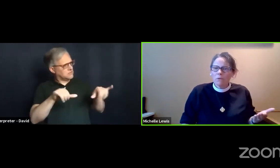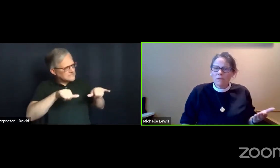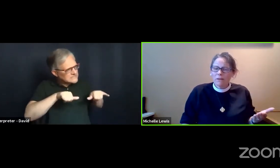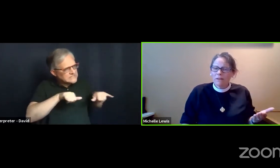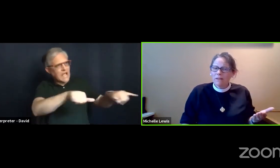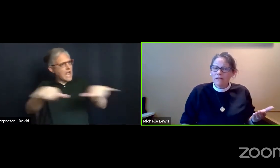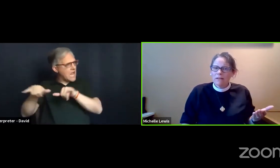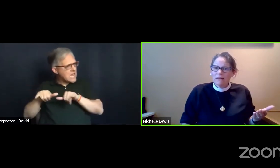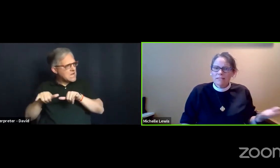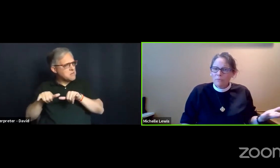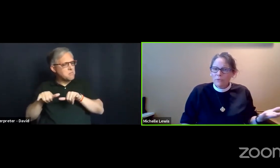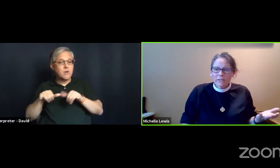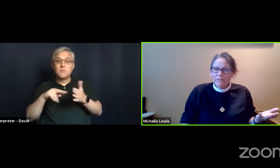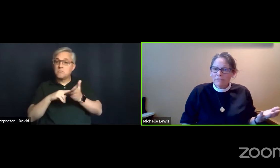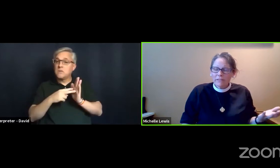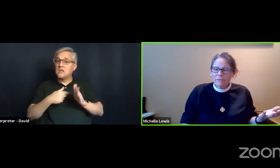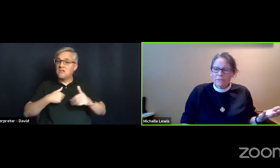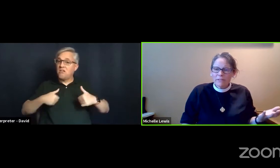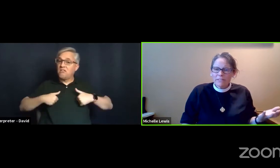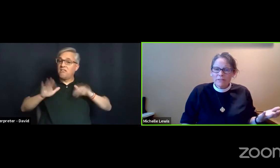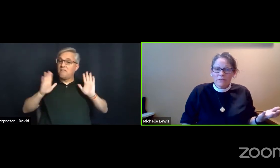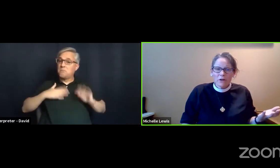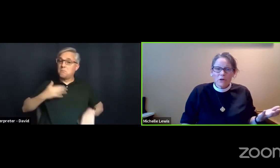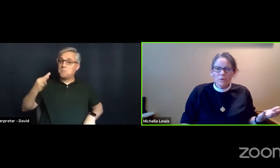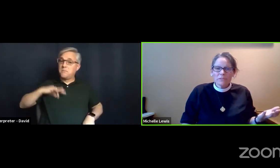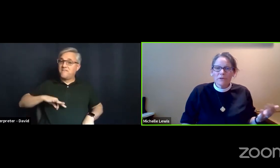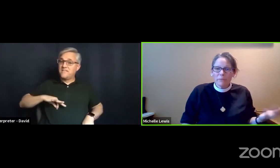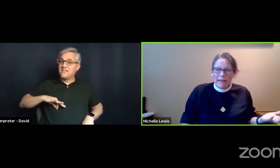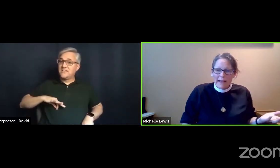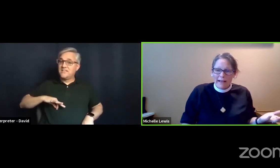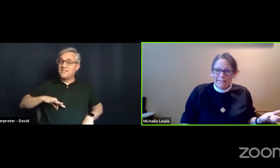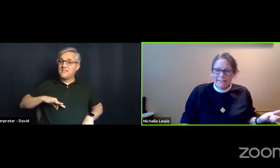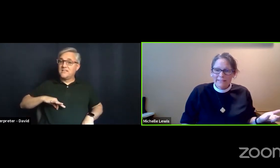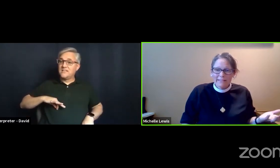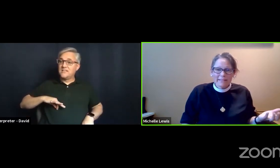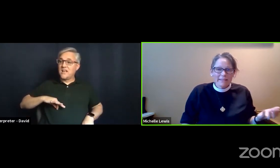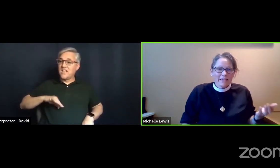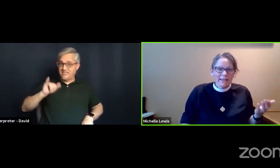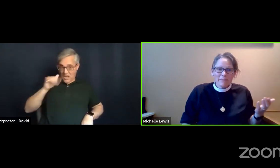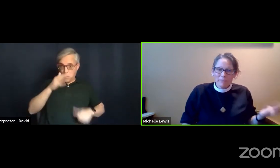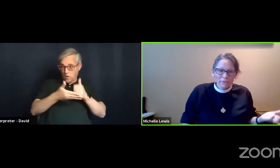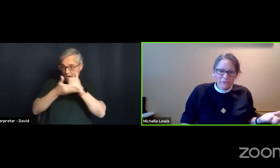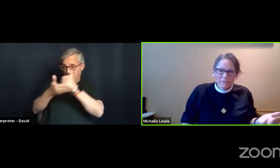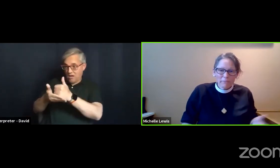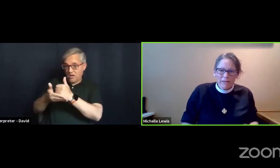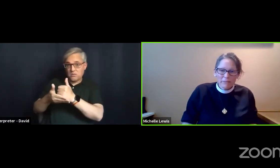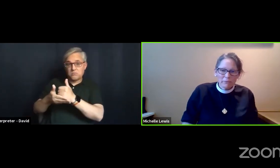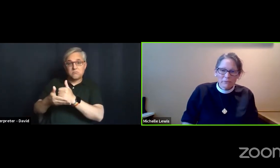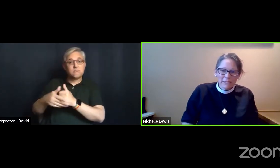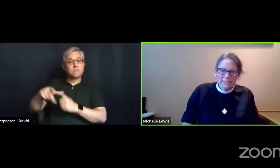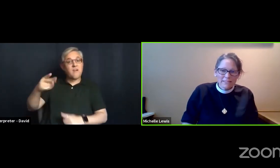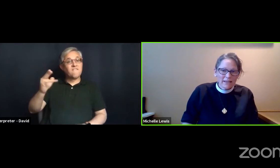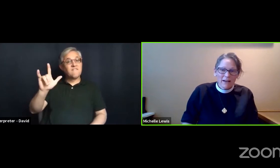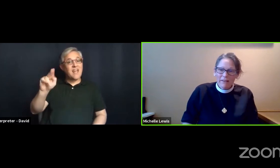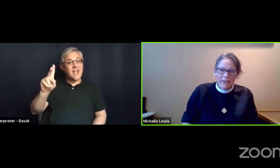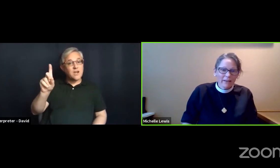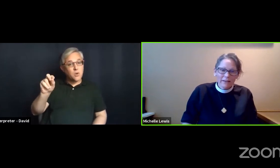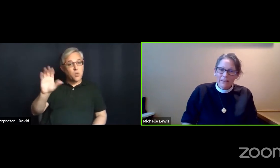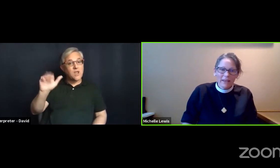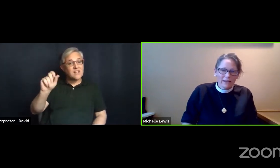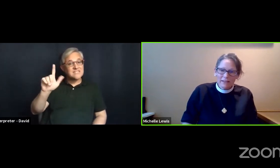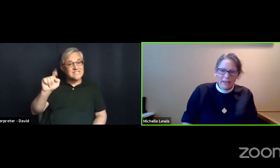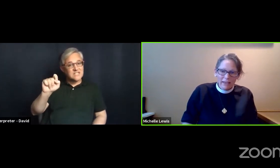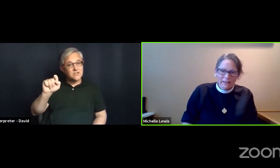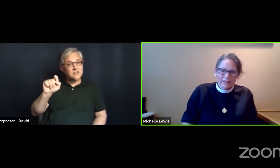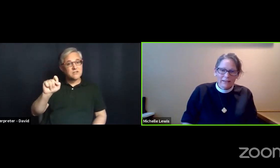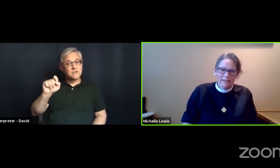help someone like Philando Castile, who is harassed and pulled over by the police again and